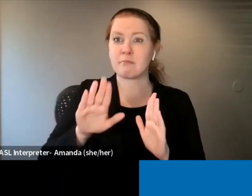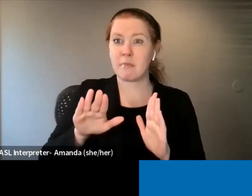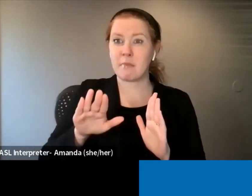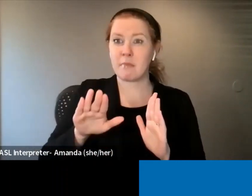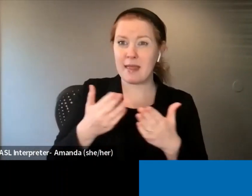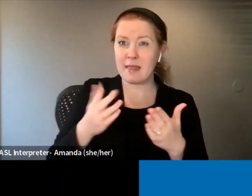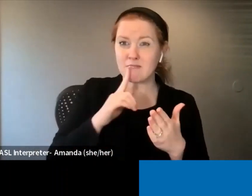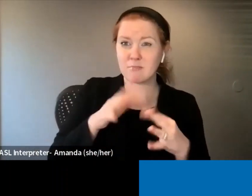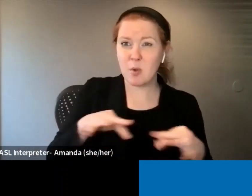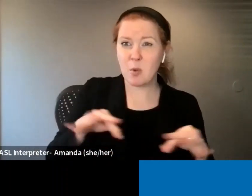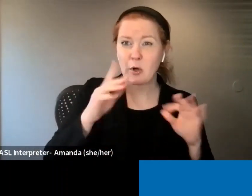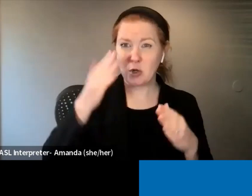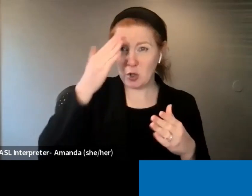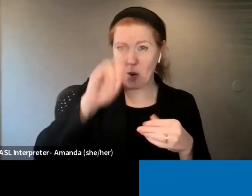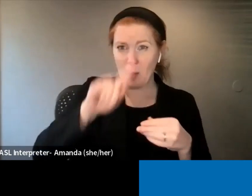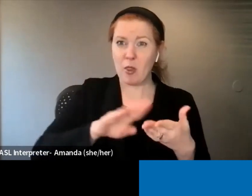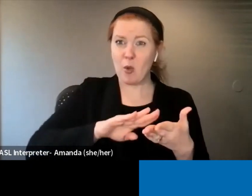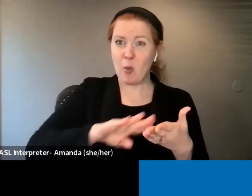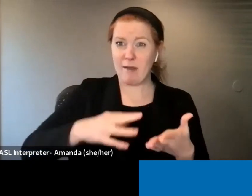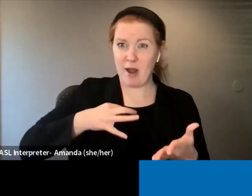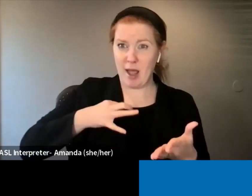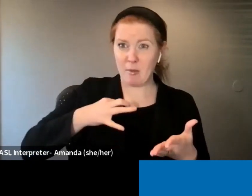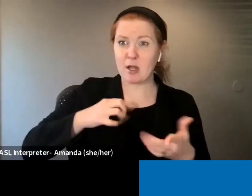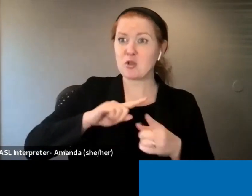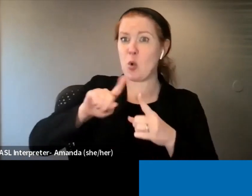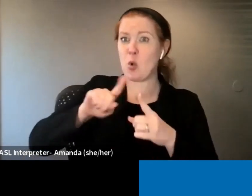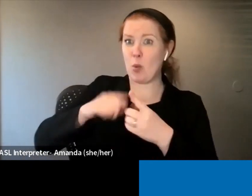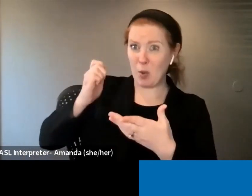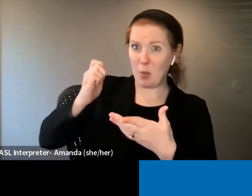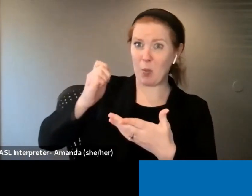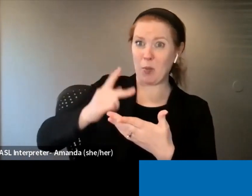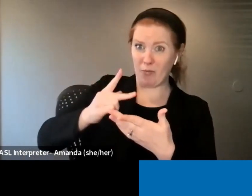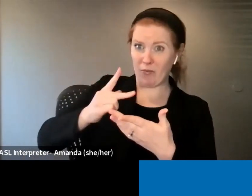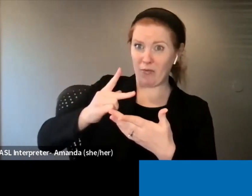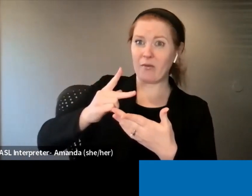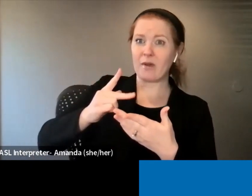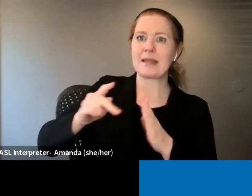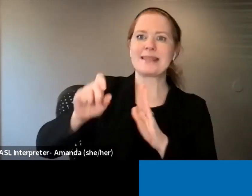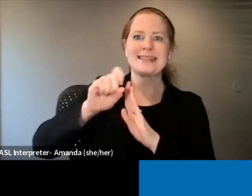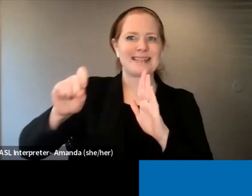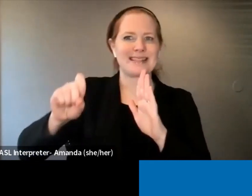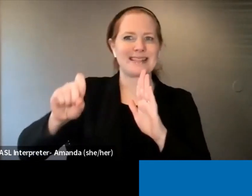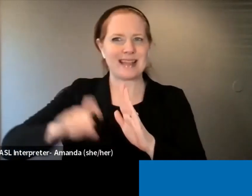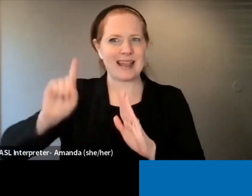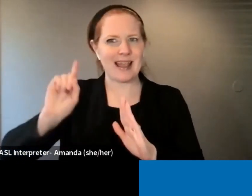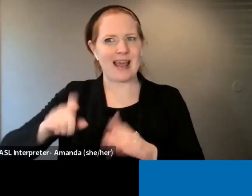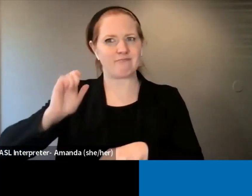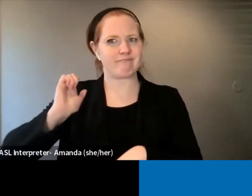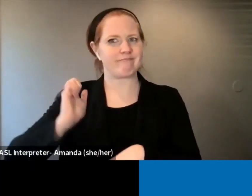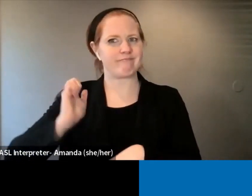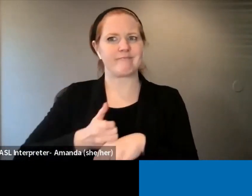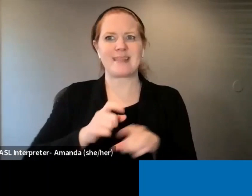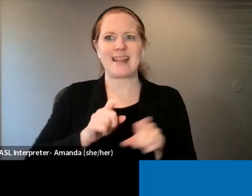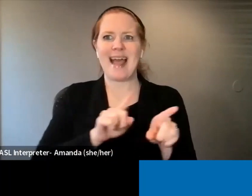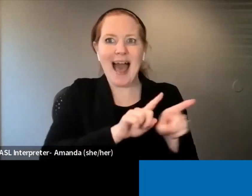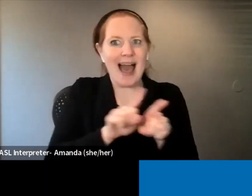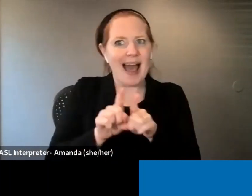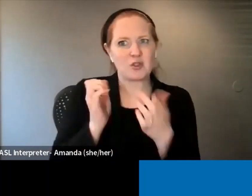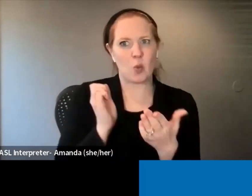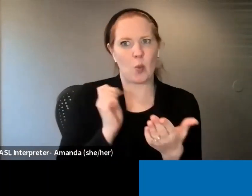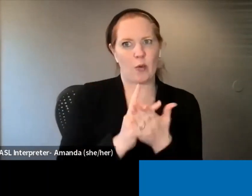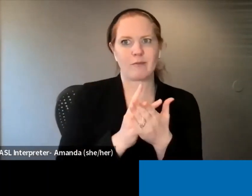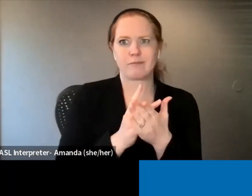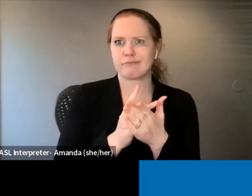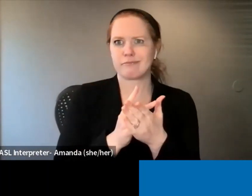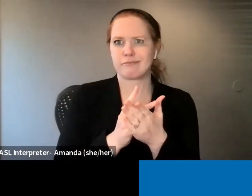waiver application, once it's approved, the state must implement it as approved. And